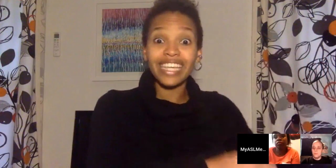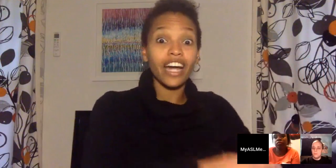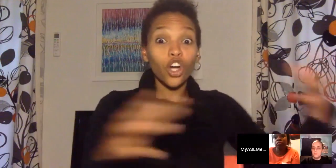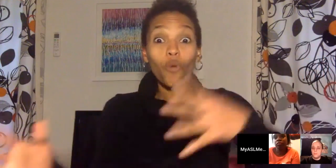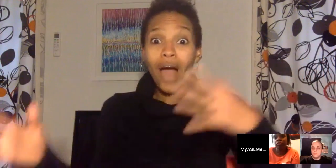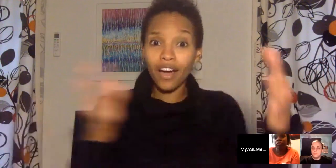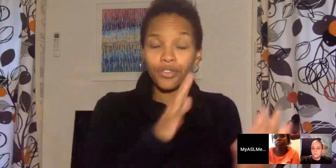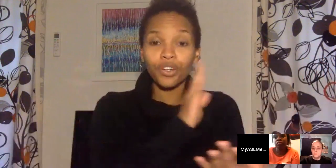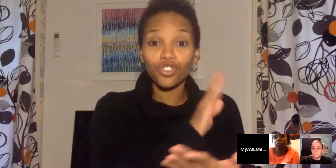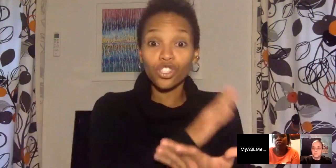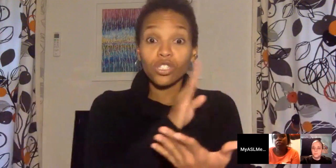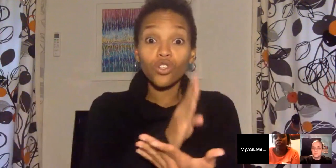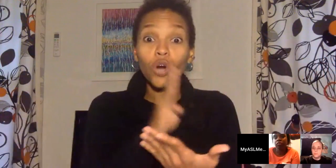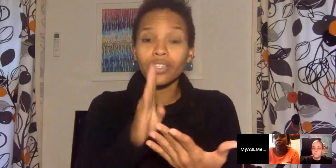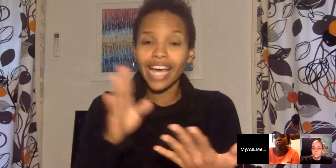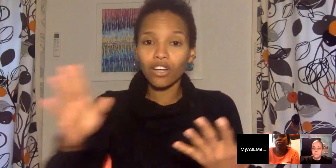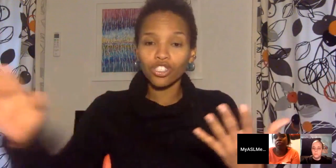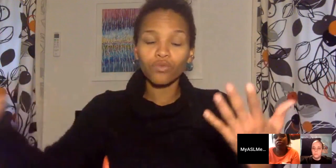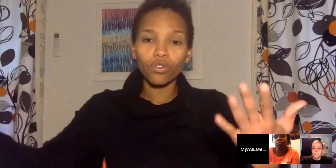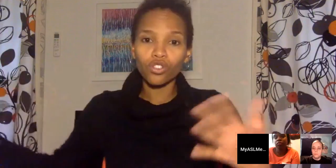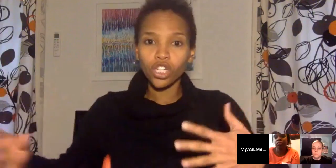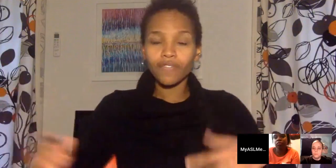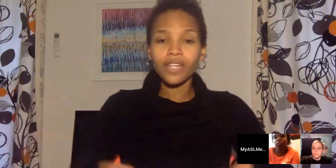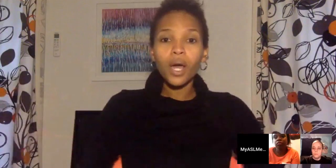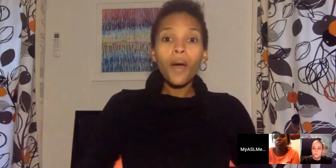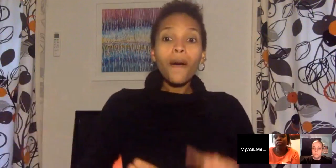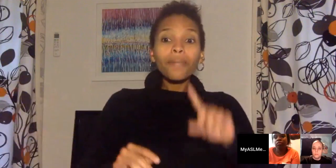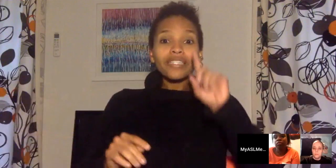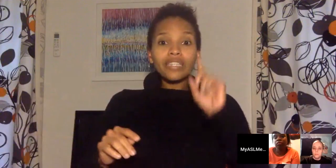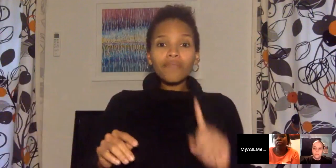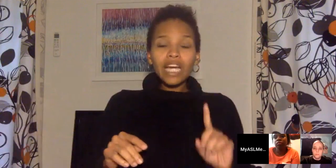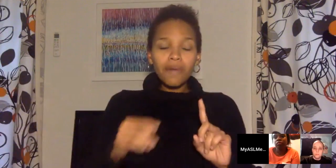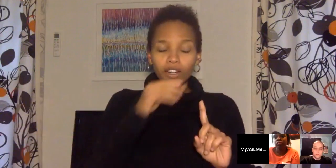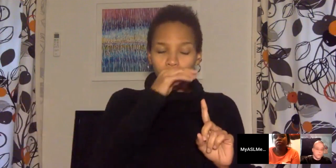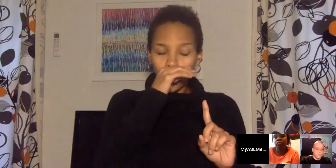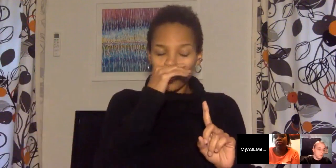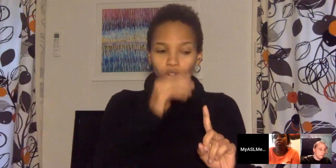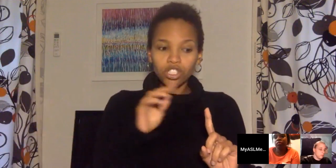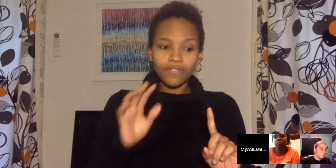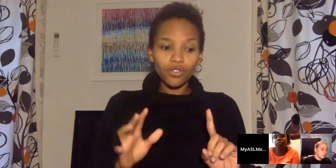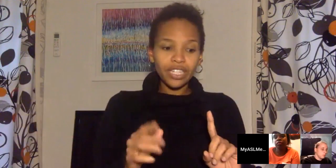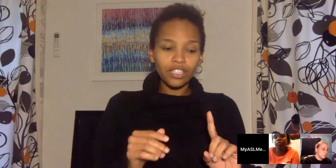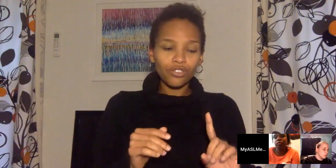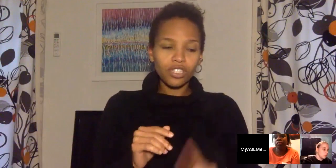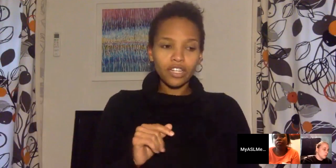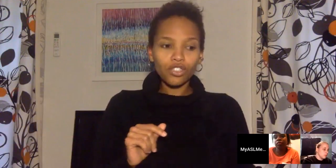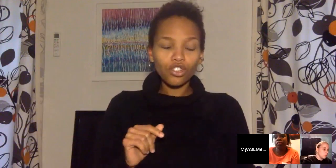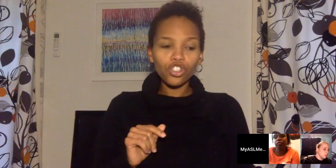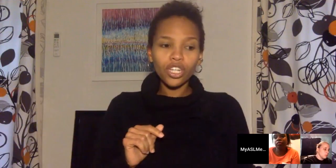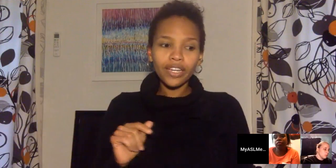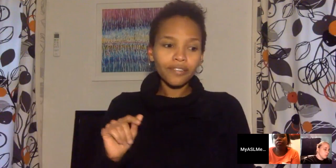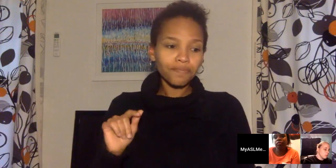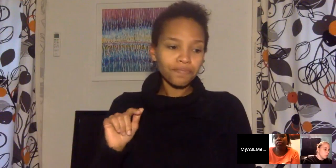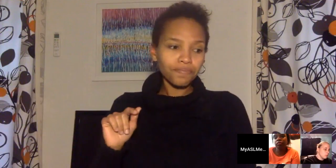yet, go back through and just notice how she role shifts. But something about her role shifts really interesting. So she